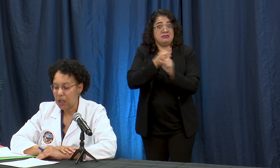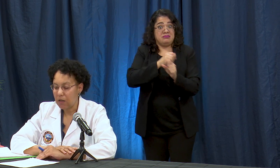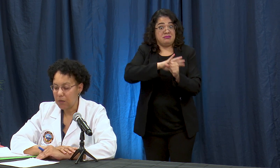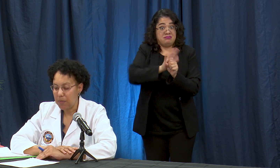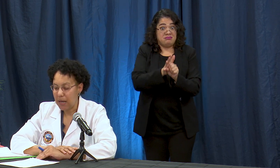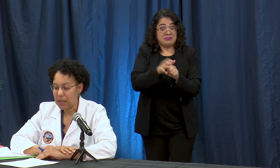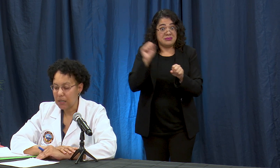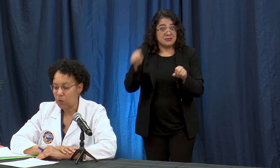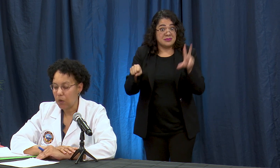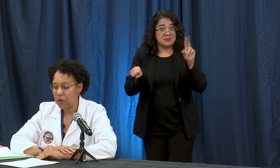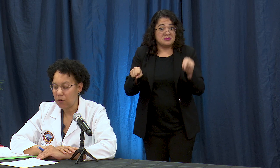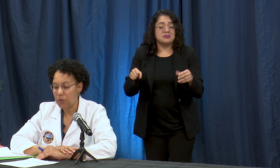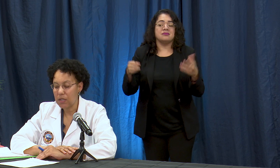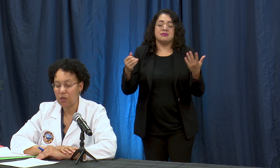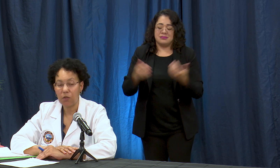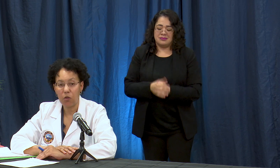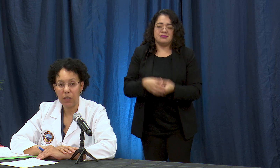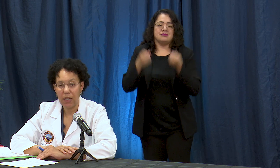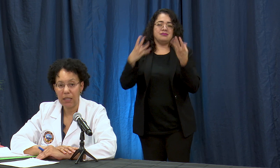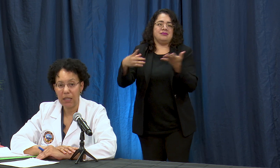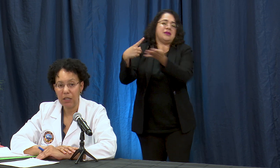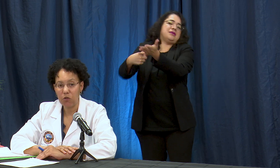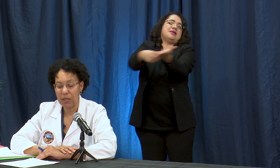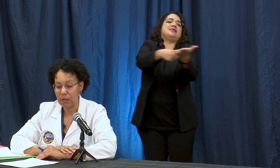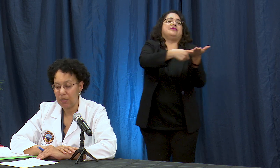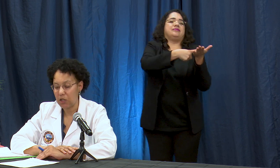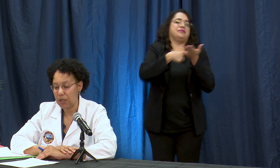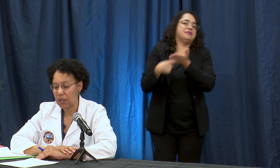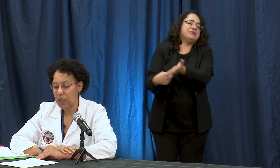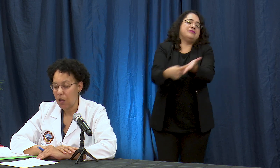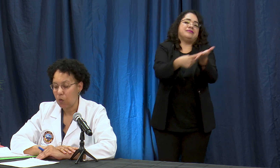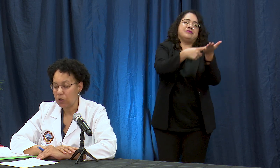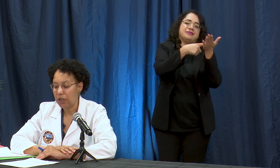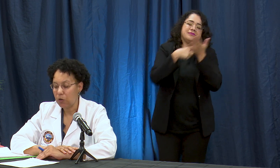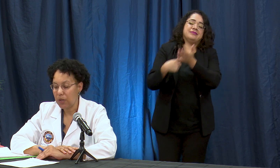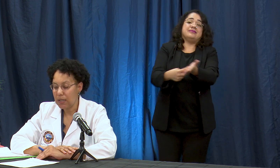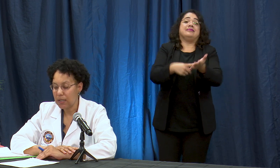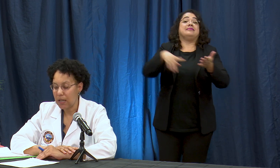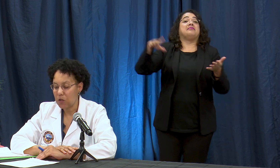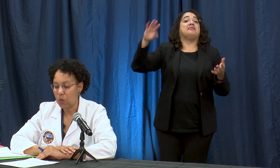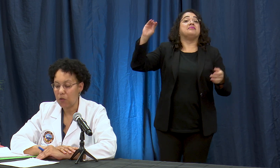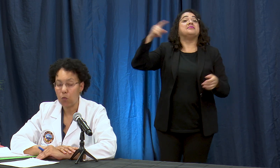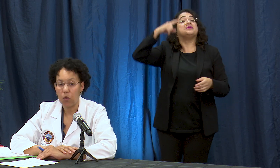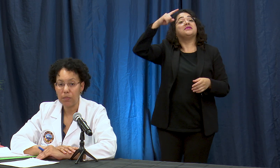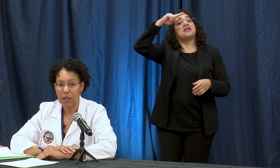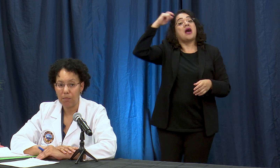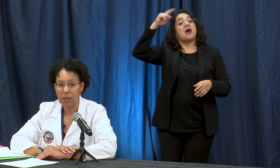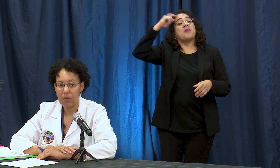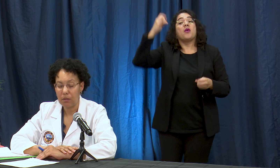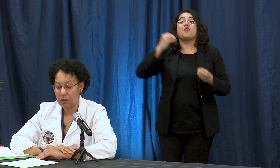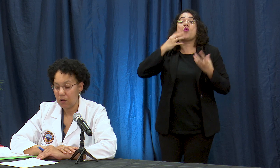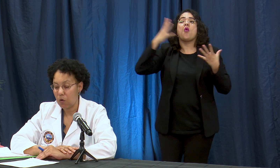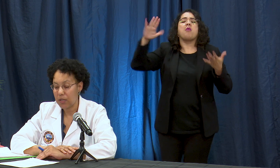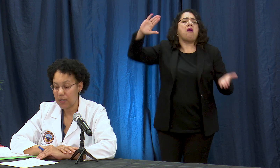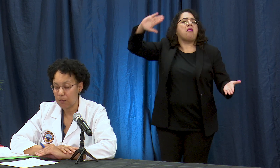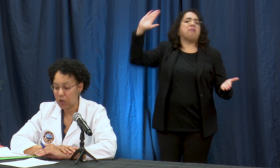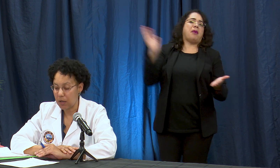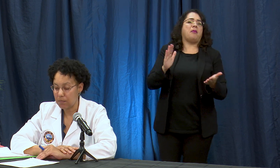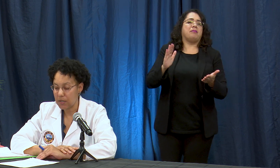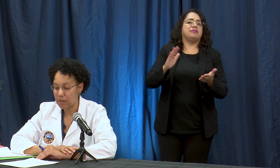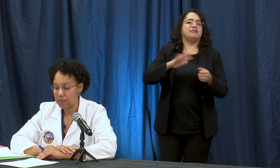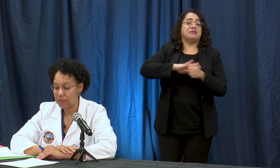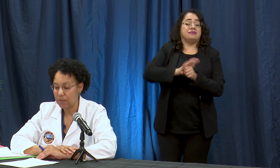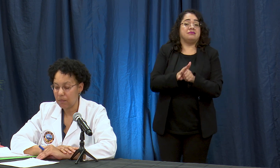been a lot of debate whether the risk of COVID-19 transmission will decrease as the weather warms up or as